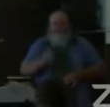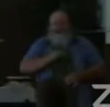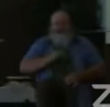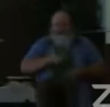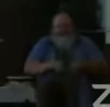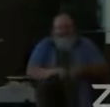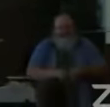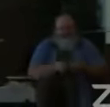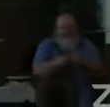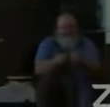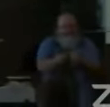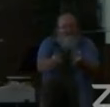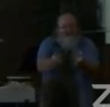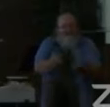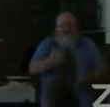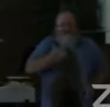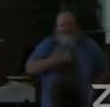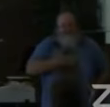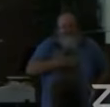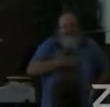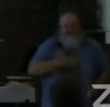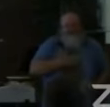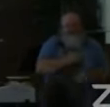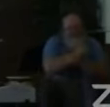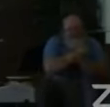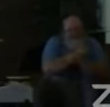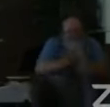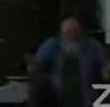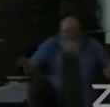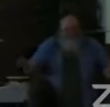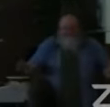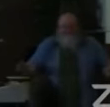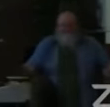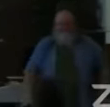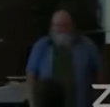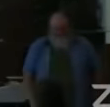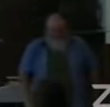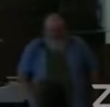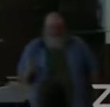you. We have to receive. We have to let it go.